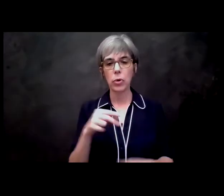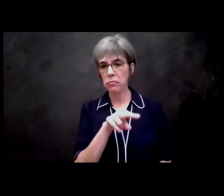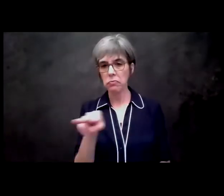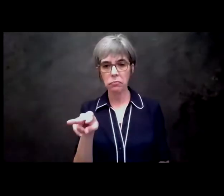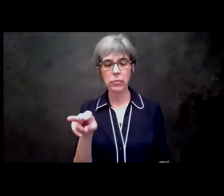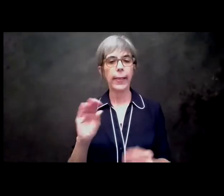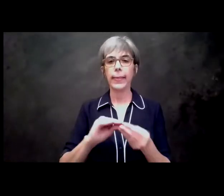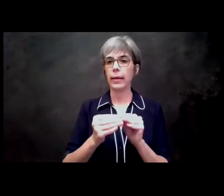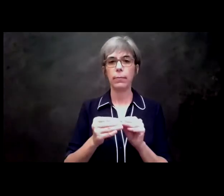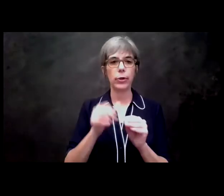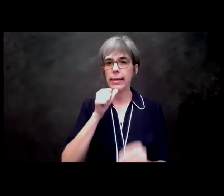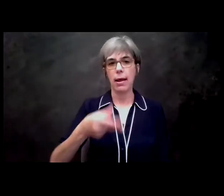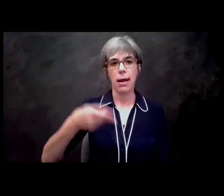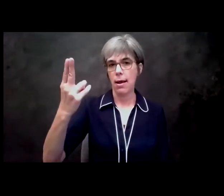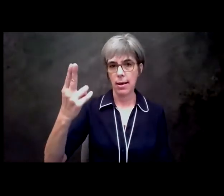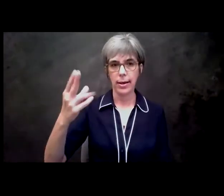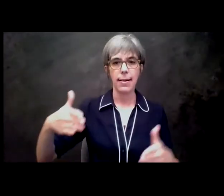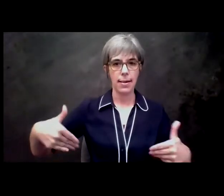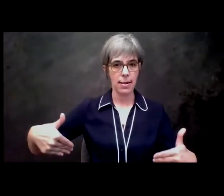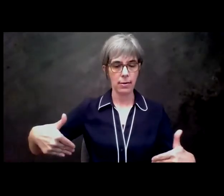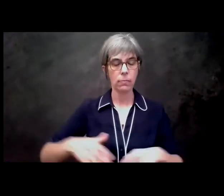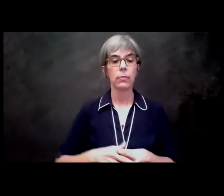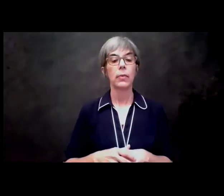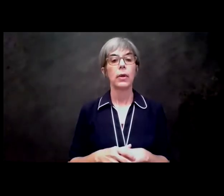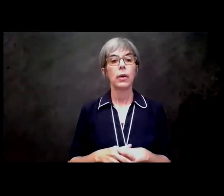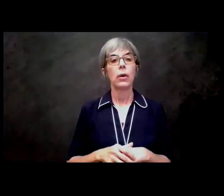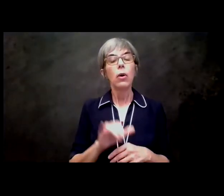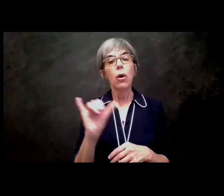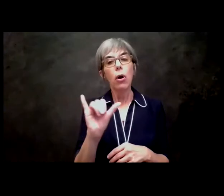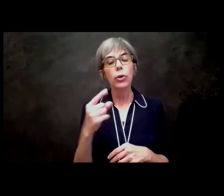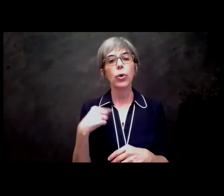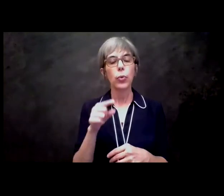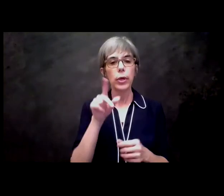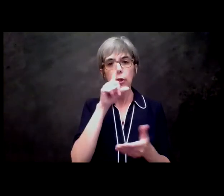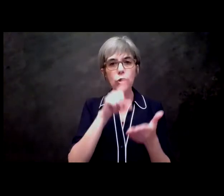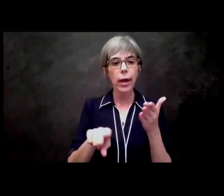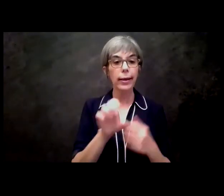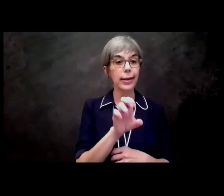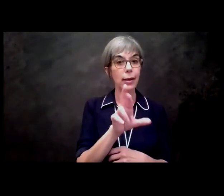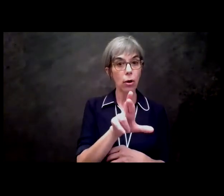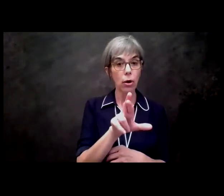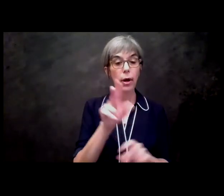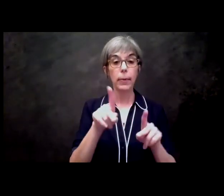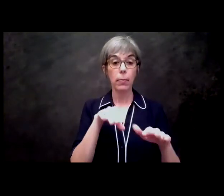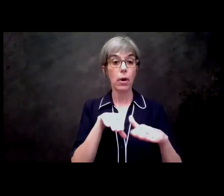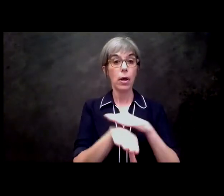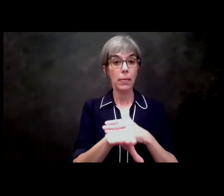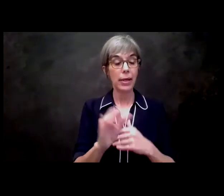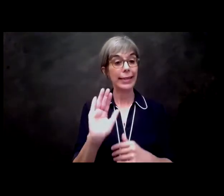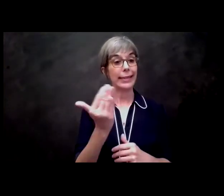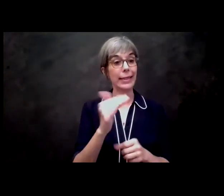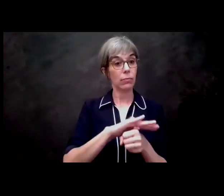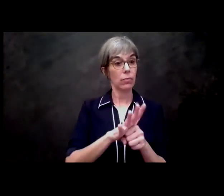look at people being admitted from the emergency room for COVID-like illness, again, no problem. So things